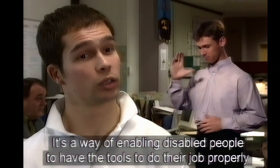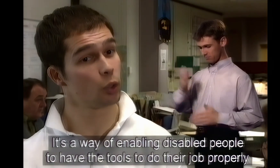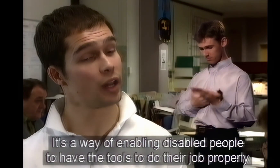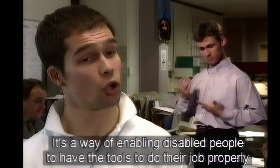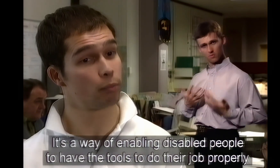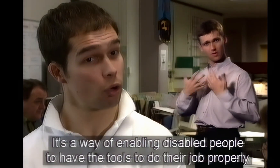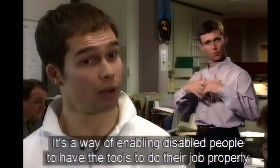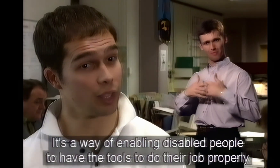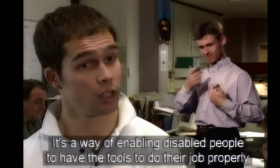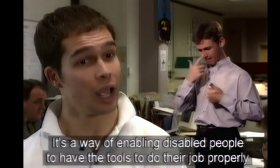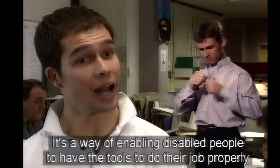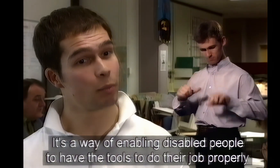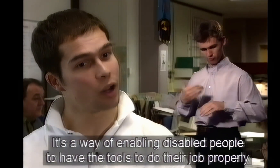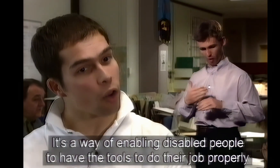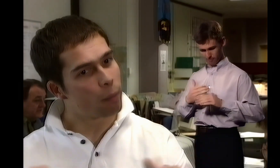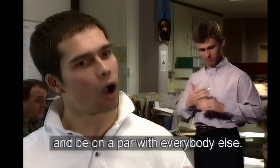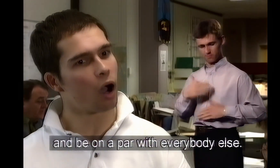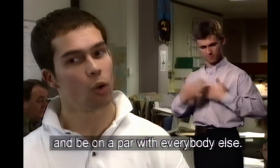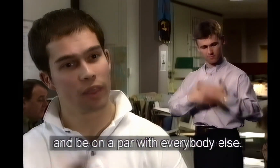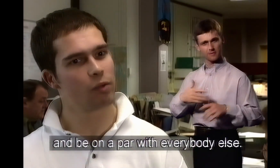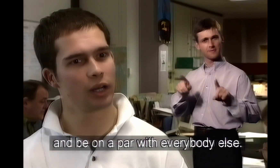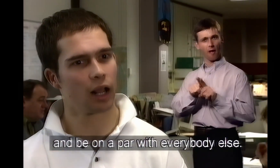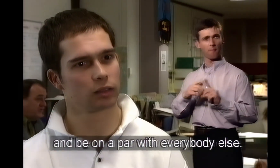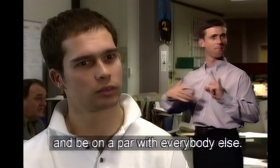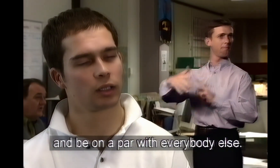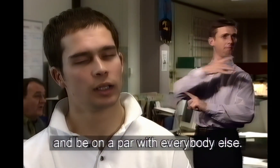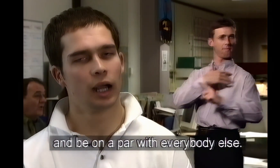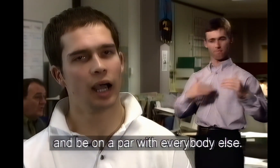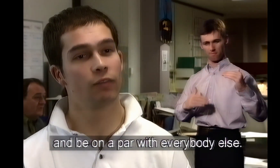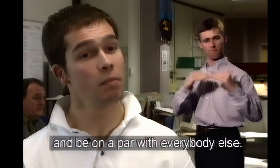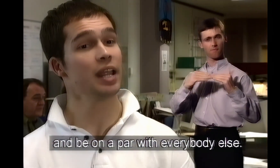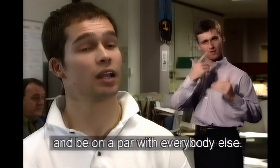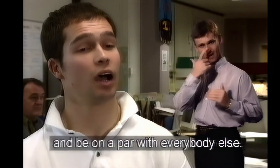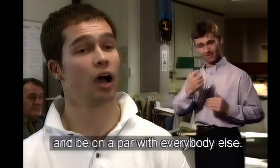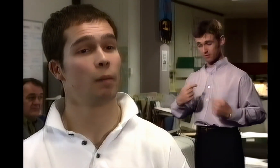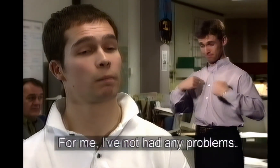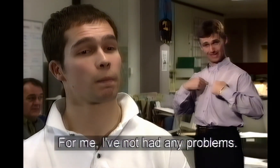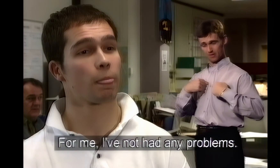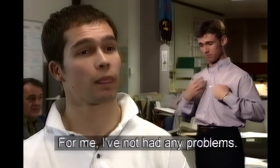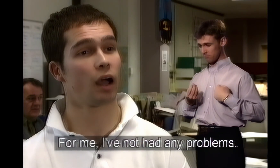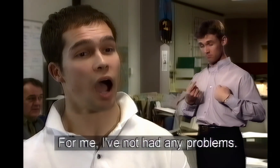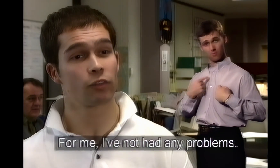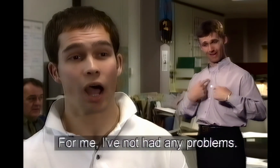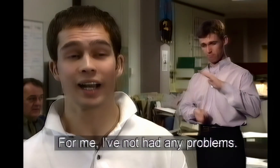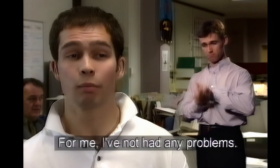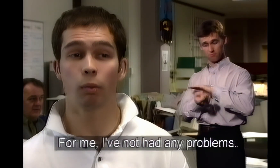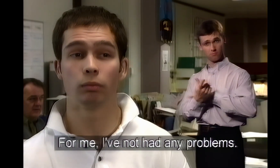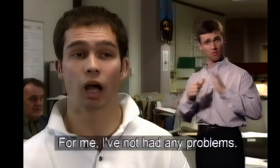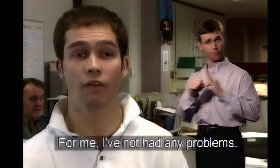do their job properly and be on a par with everybody else. And for me, I've not had any problems. I've managed